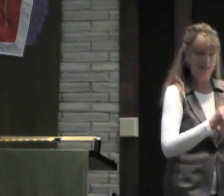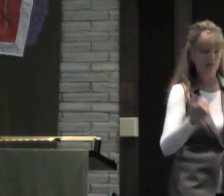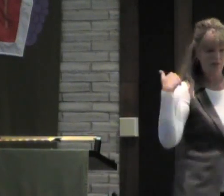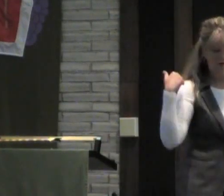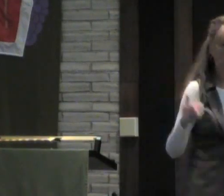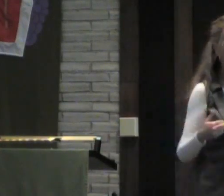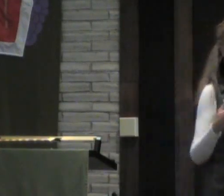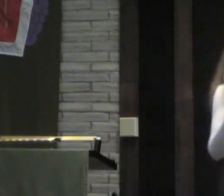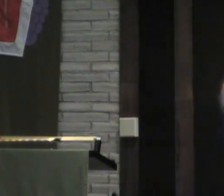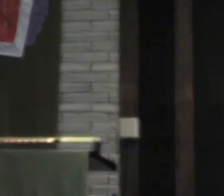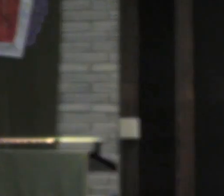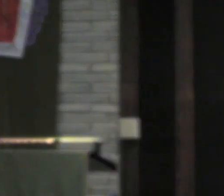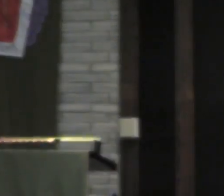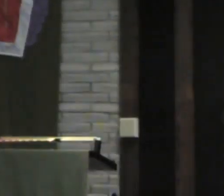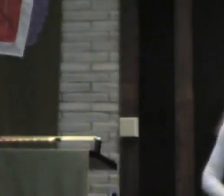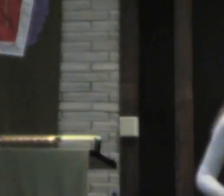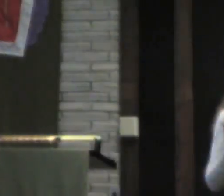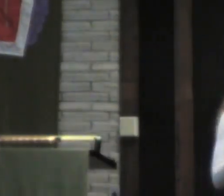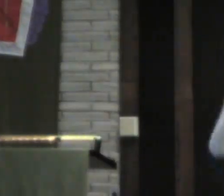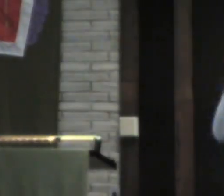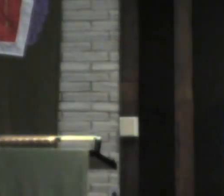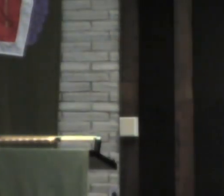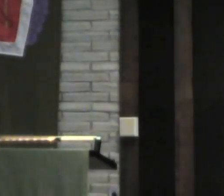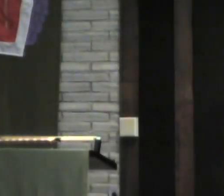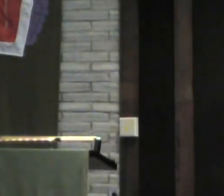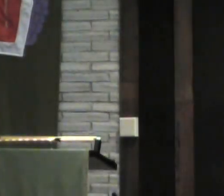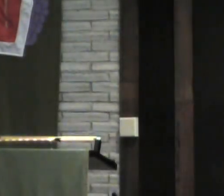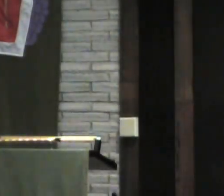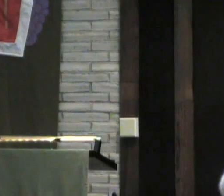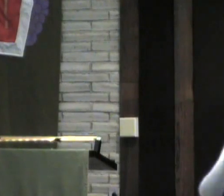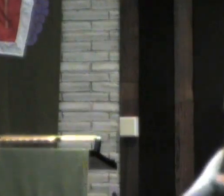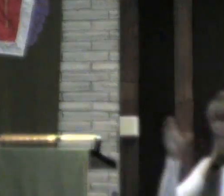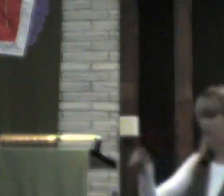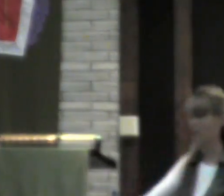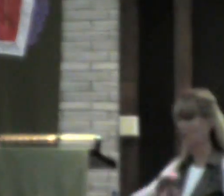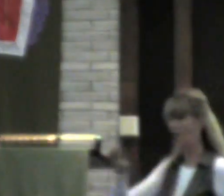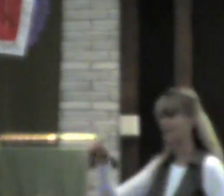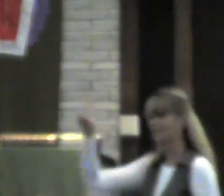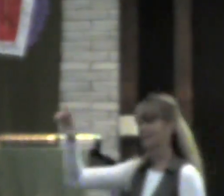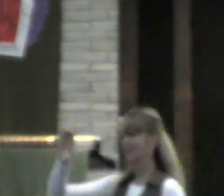2,000 years ago, Jesus Christ proved his love for us on the cross.